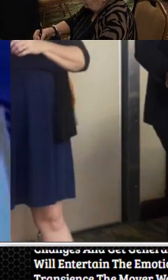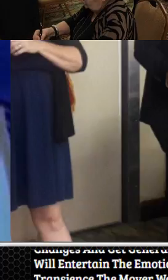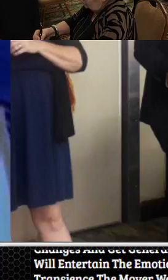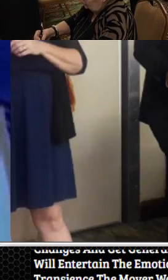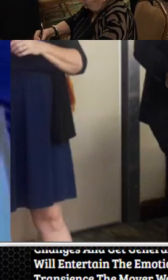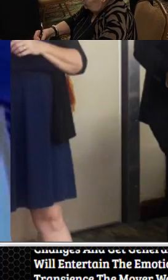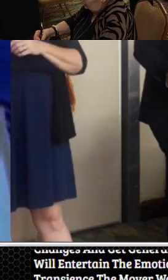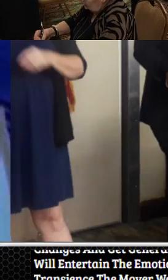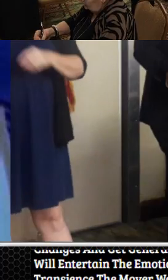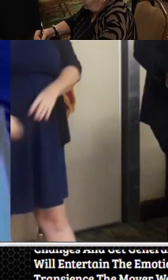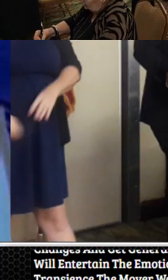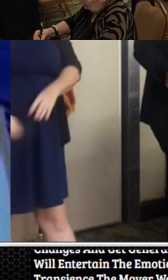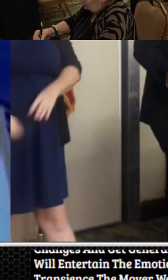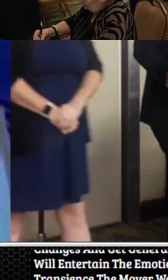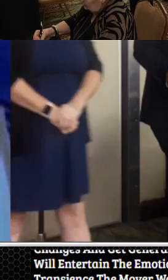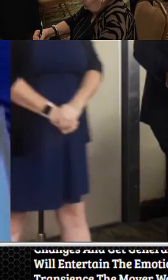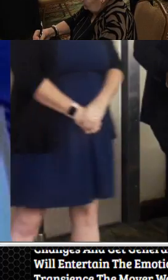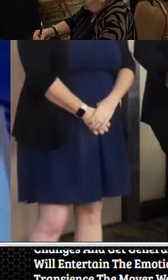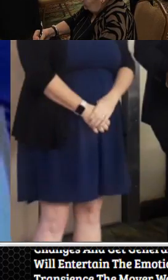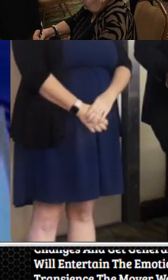McCloskey.